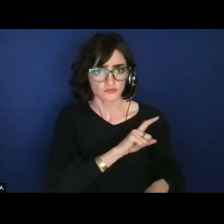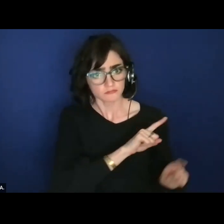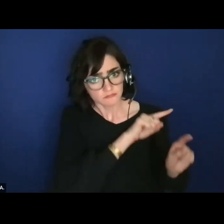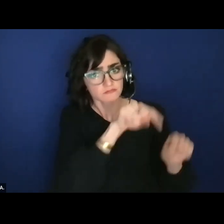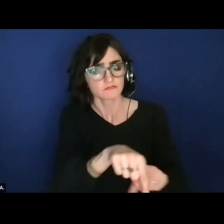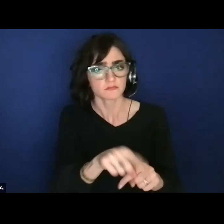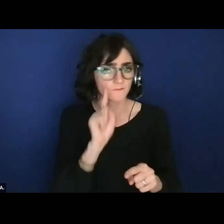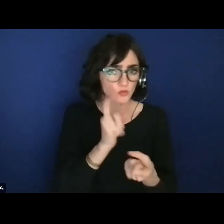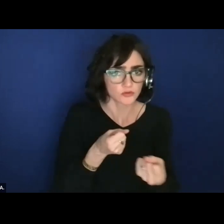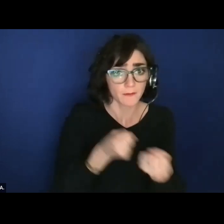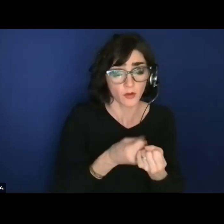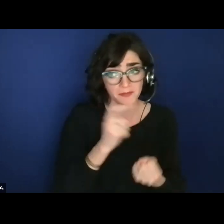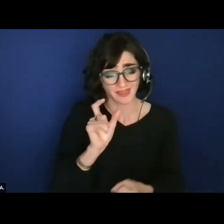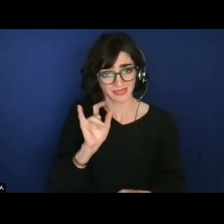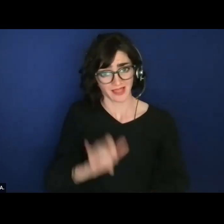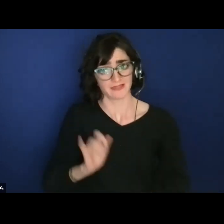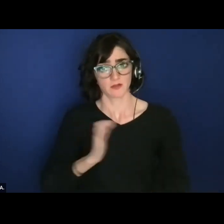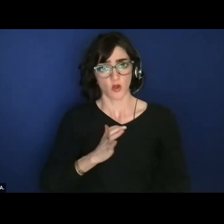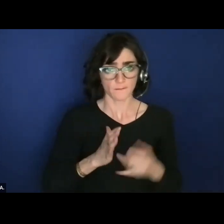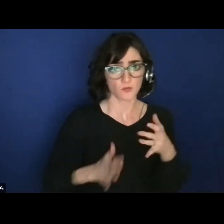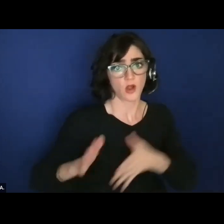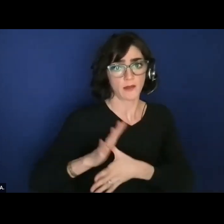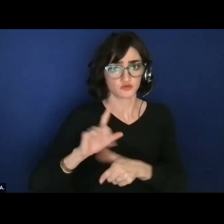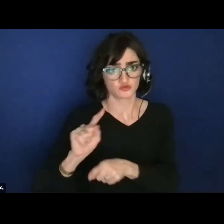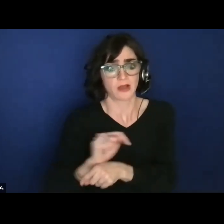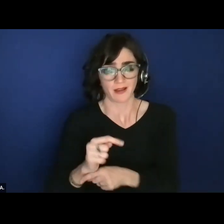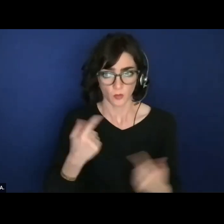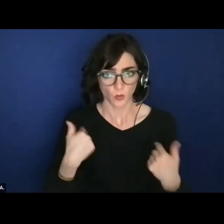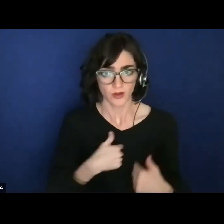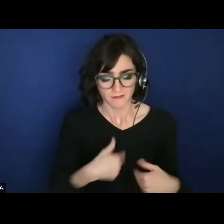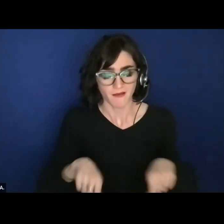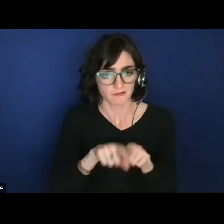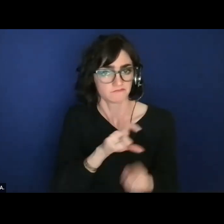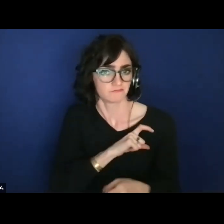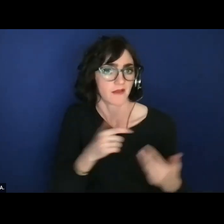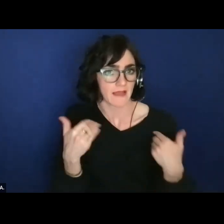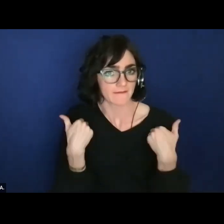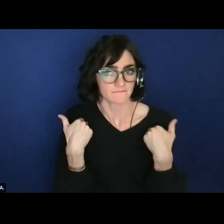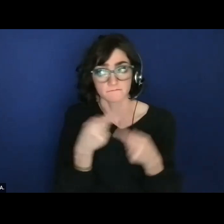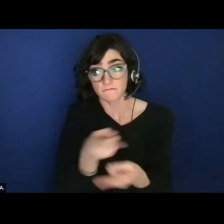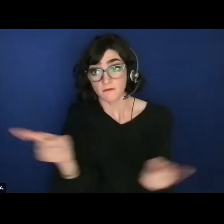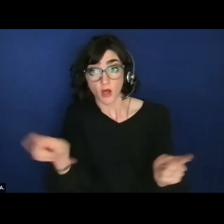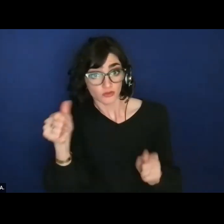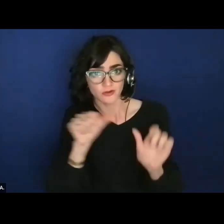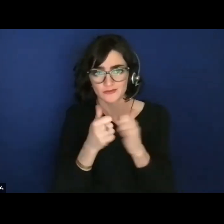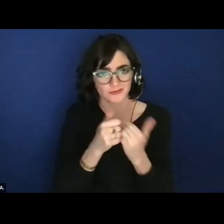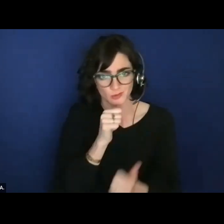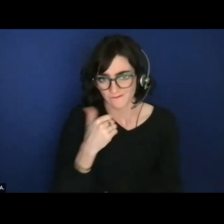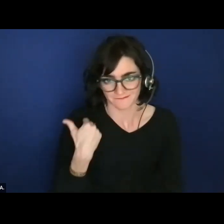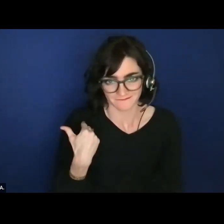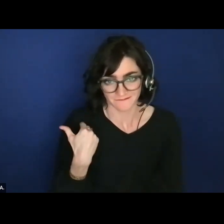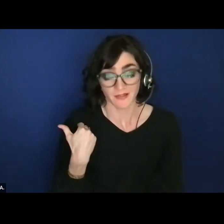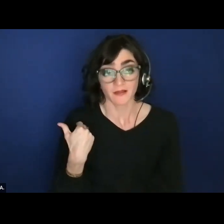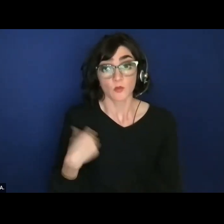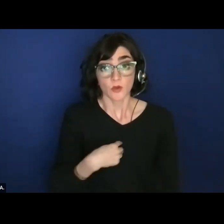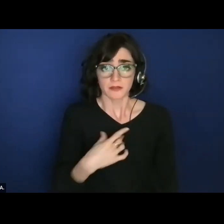That is the primary element of training that no one else gets, that we do have. And we're very good in most